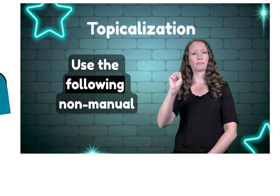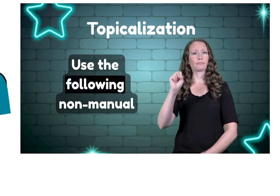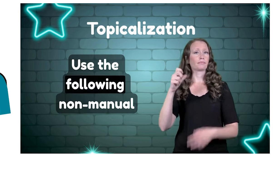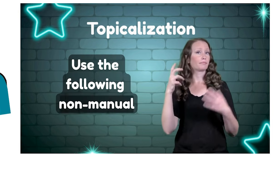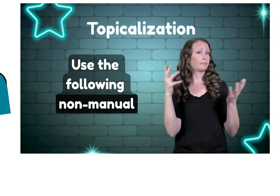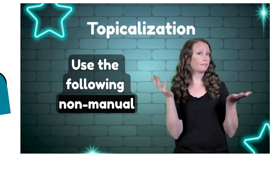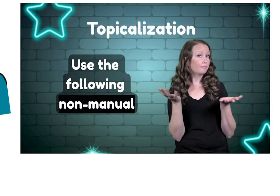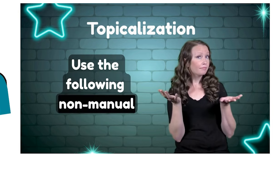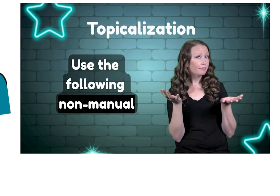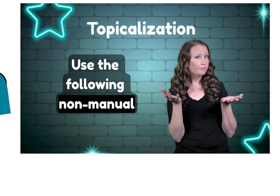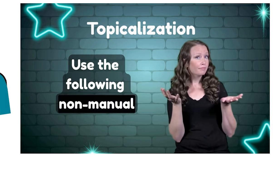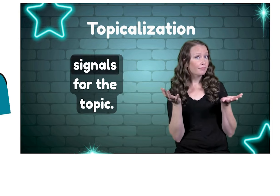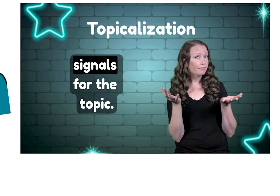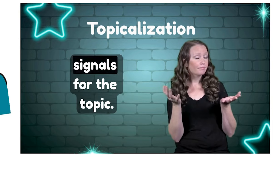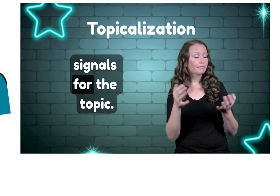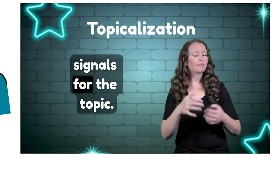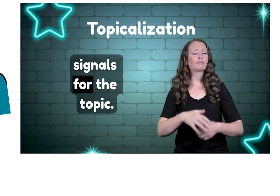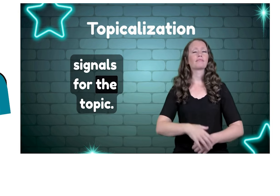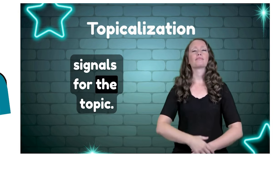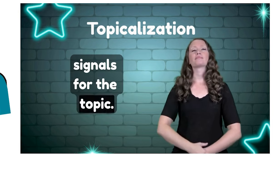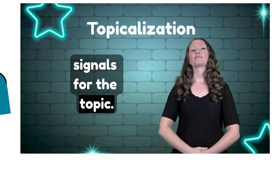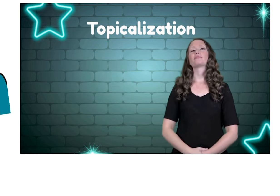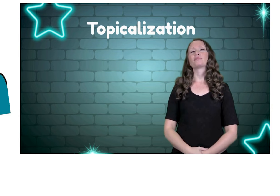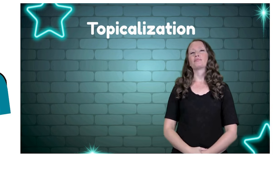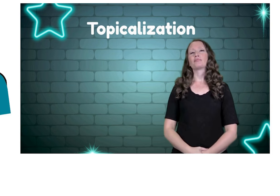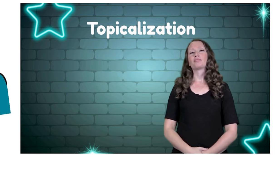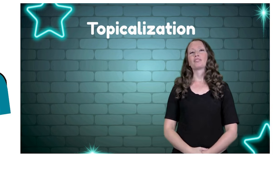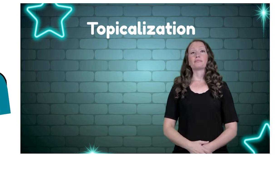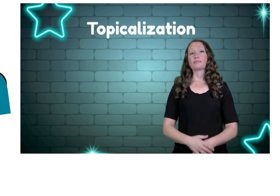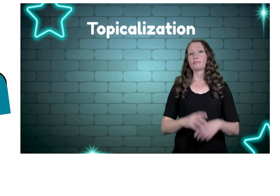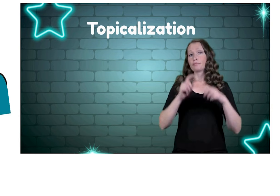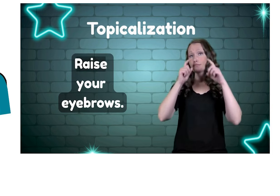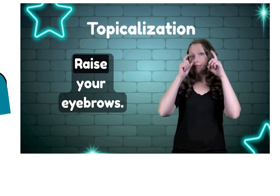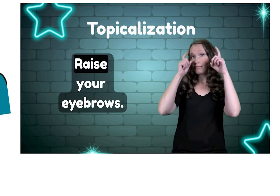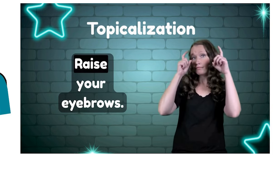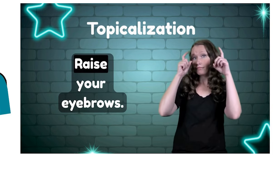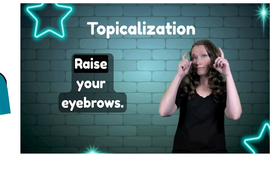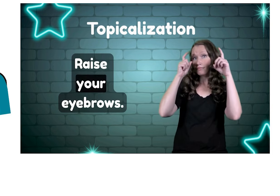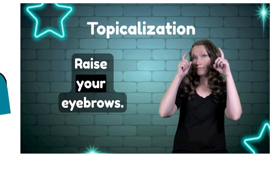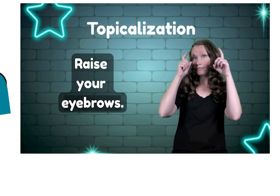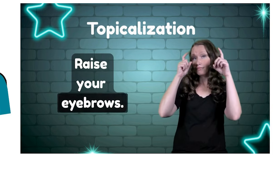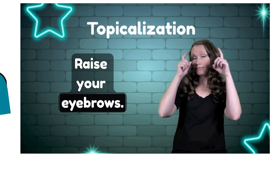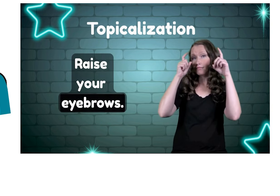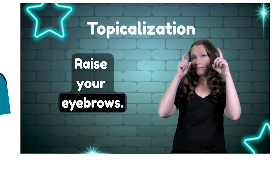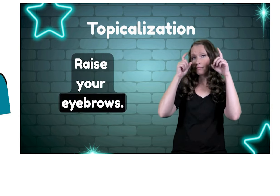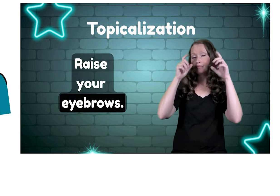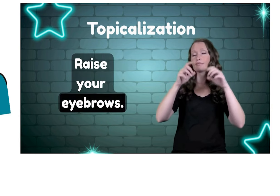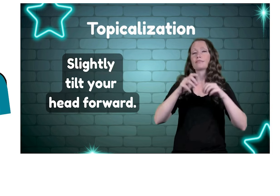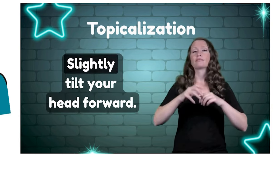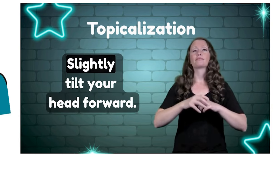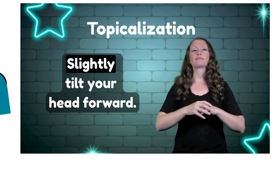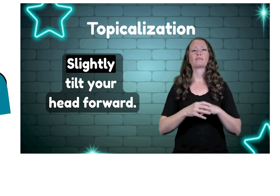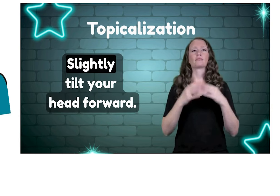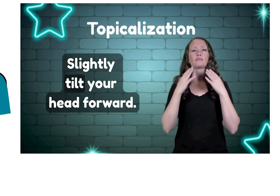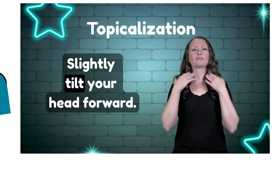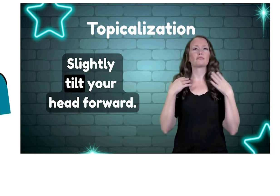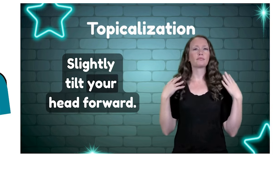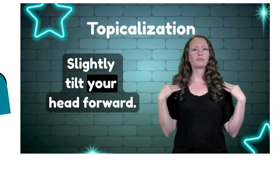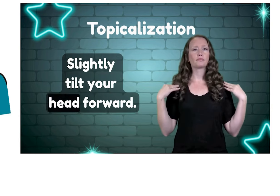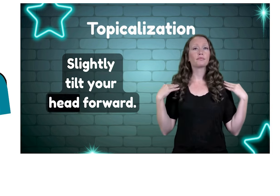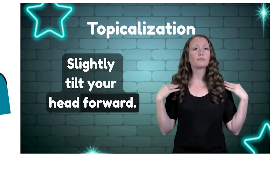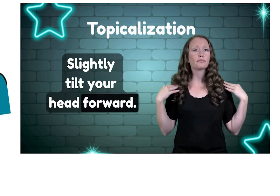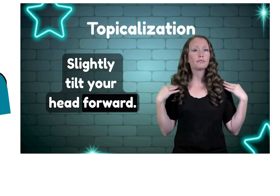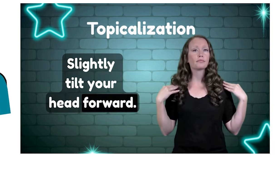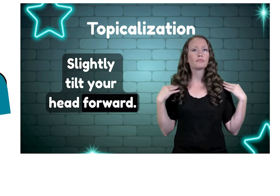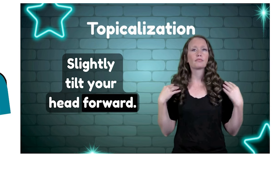Use the following non-manual signals for the topic. Raise your eyebrows, slightly